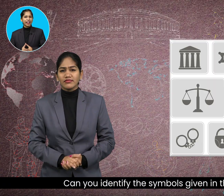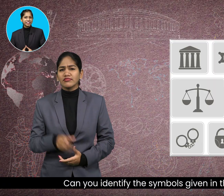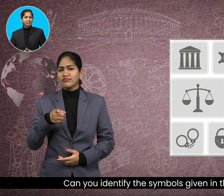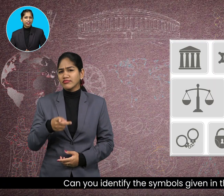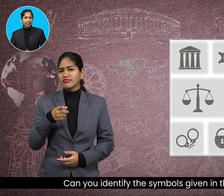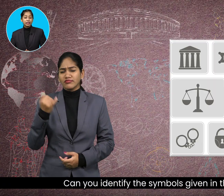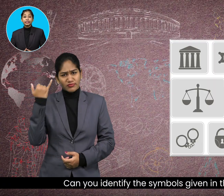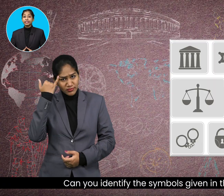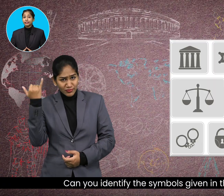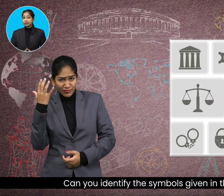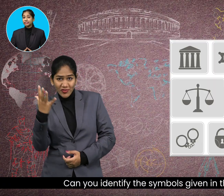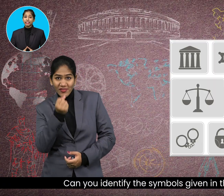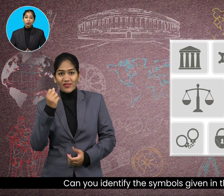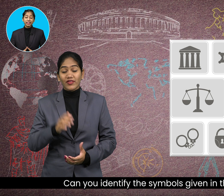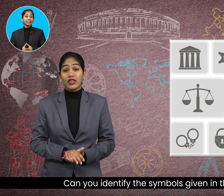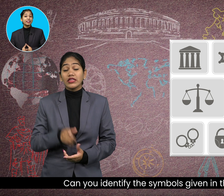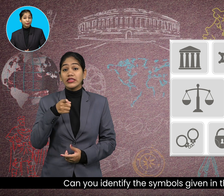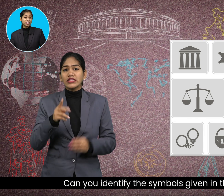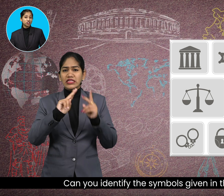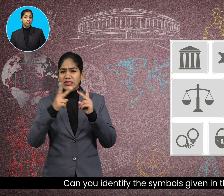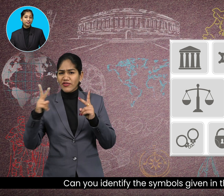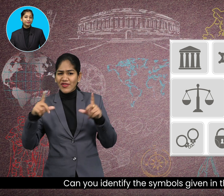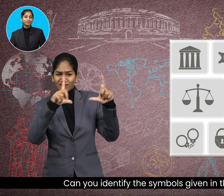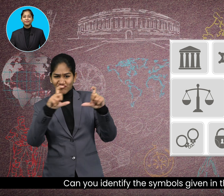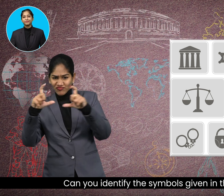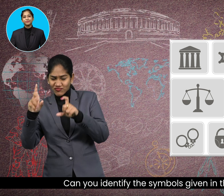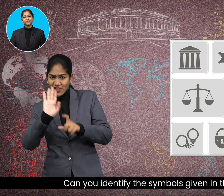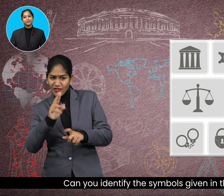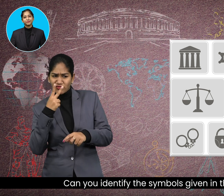Can you identify the symbols given in the image?